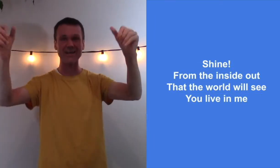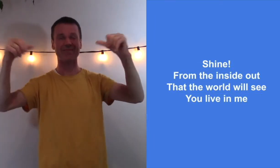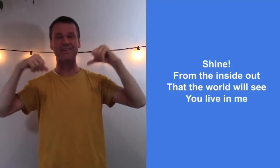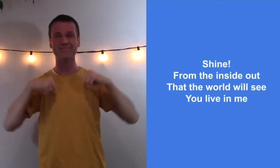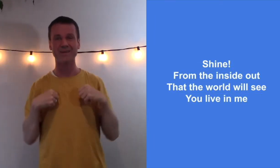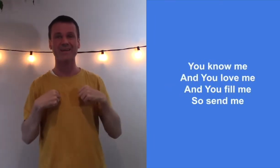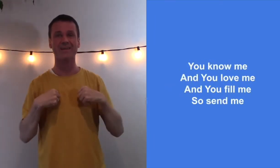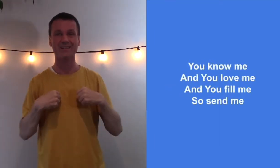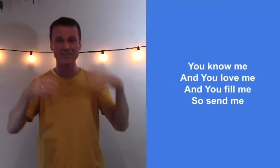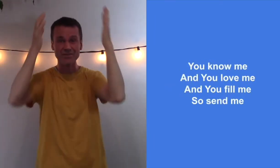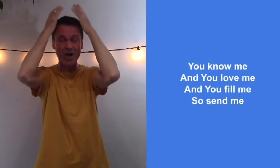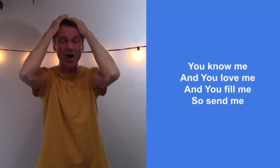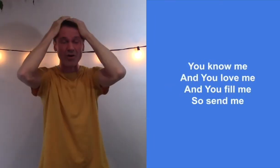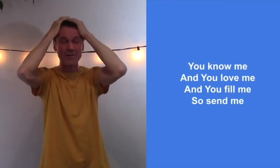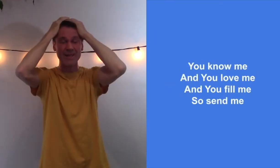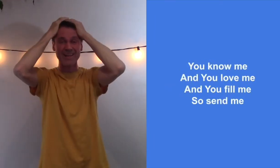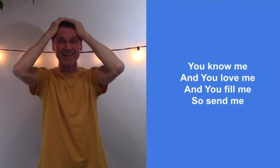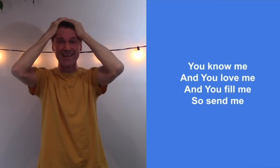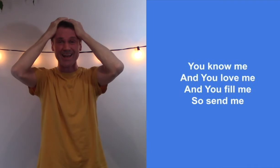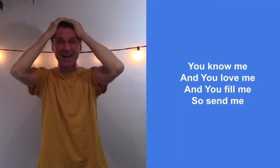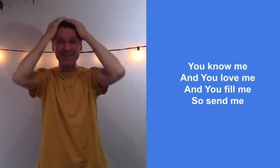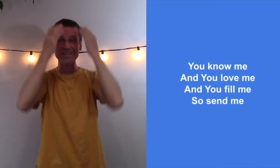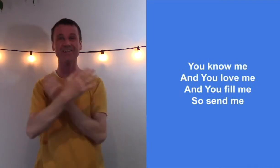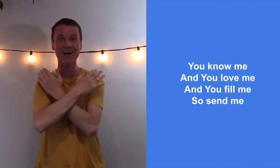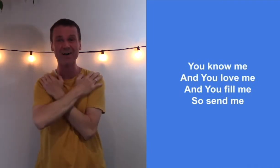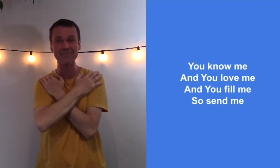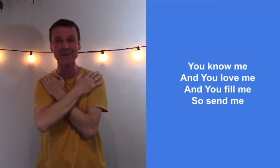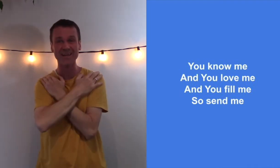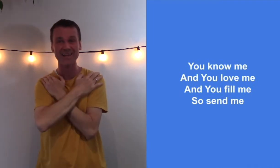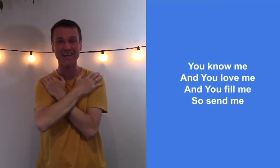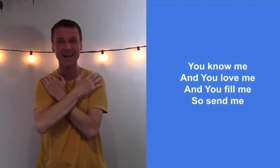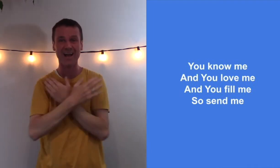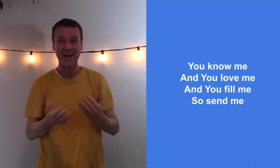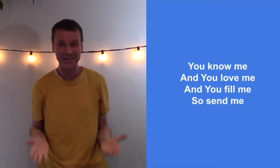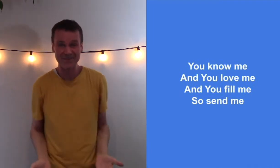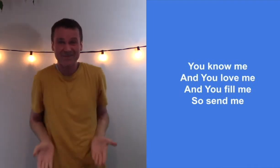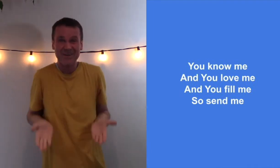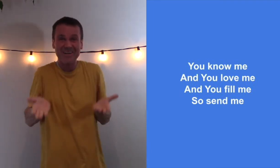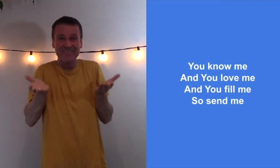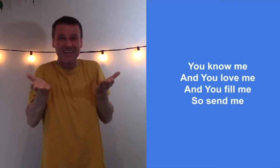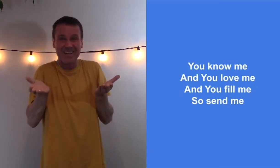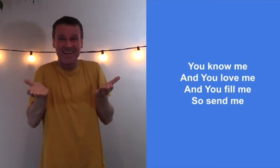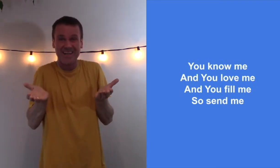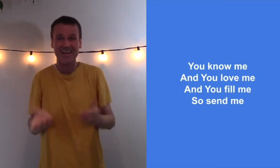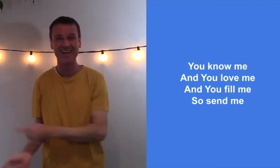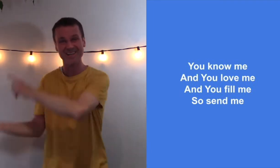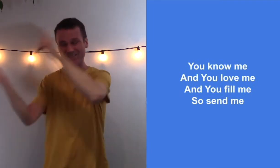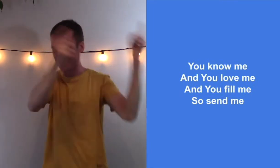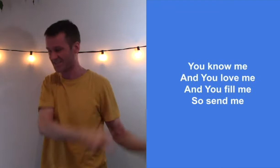in me. You know me, and you love me, and you fill me, so send